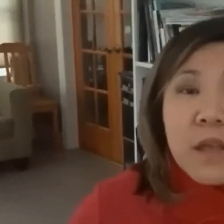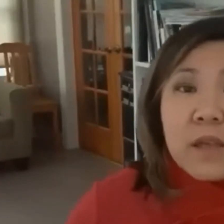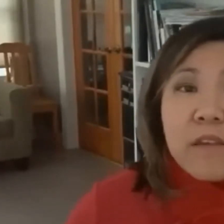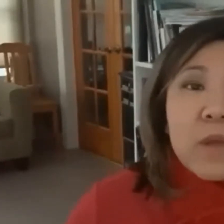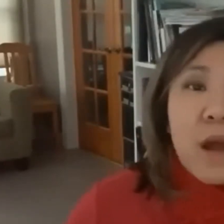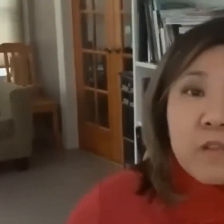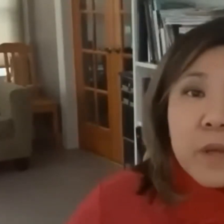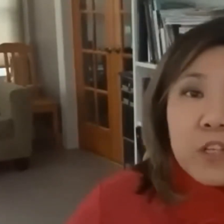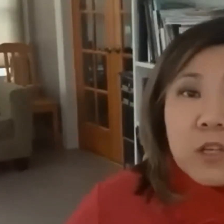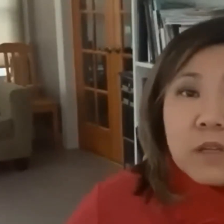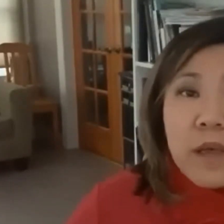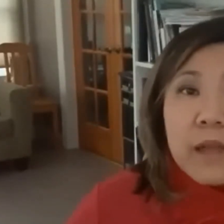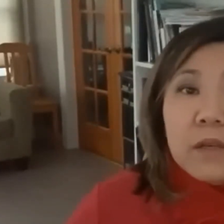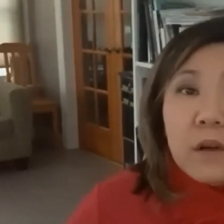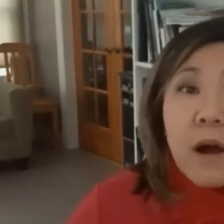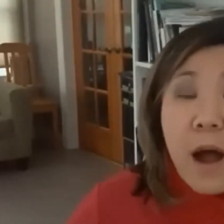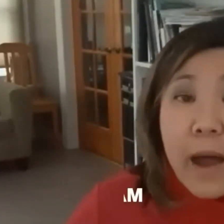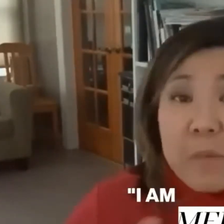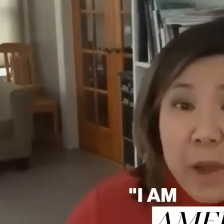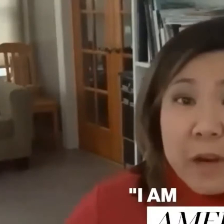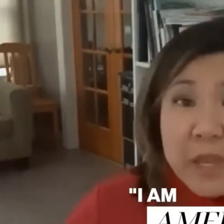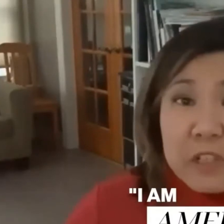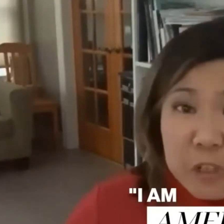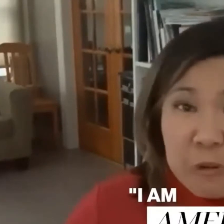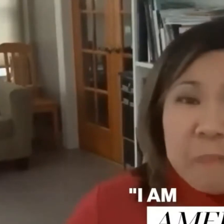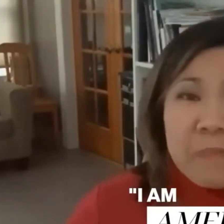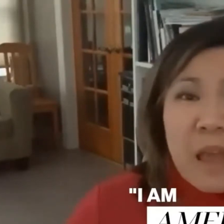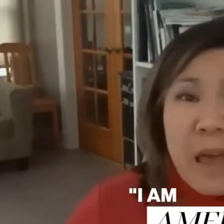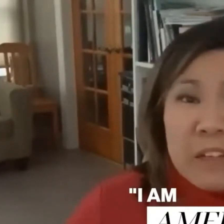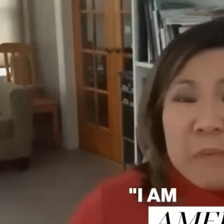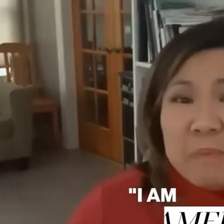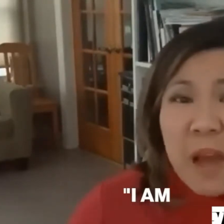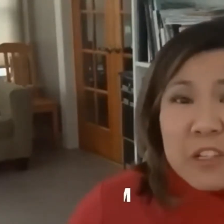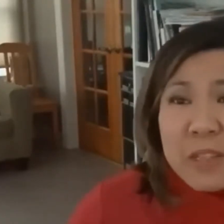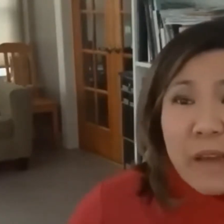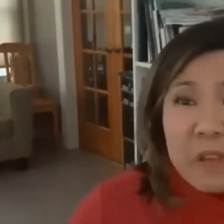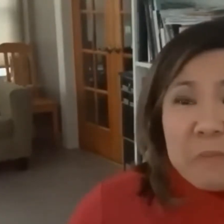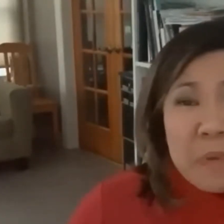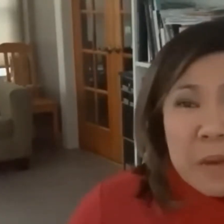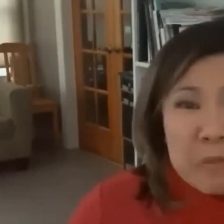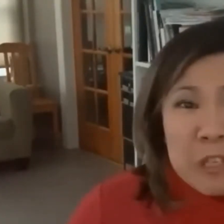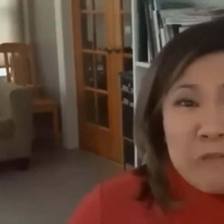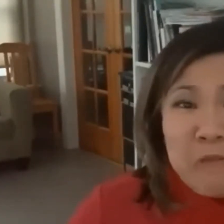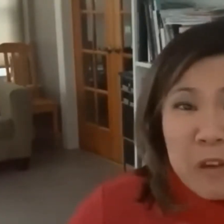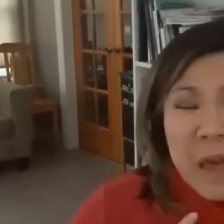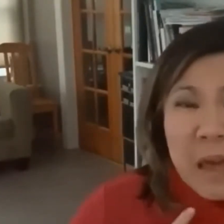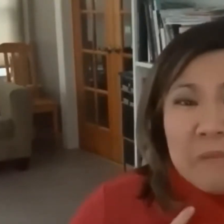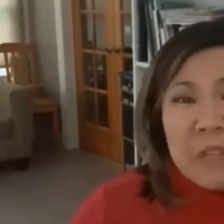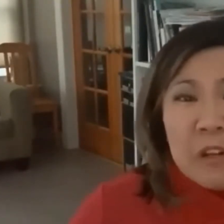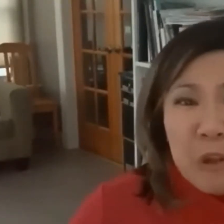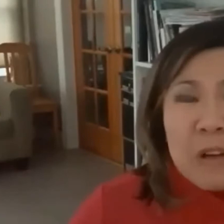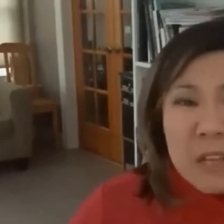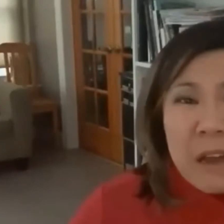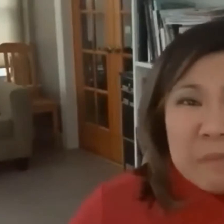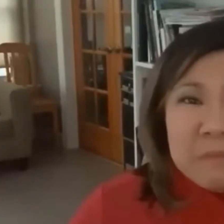us. Give me confirmation that, I am American too. And I just haven't been able to feel that